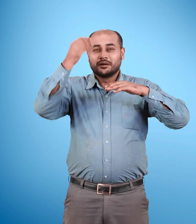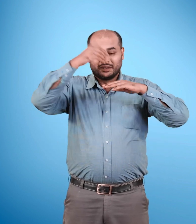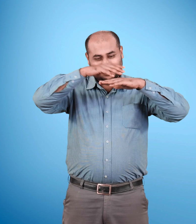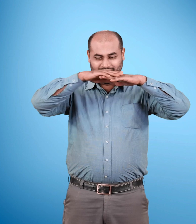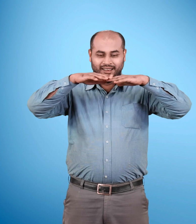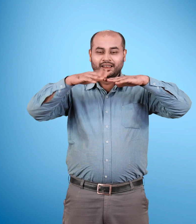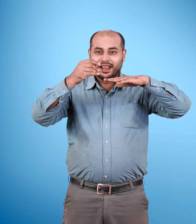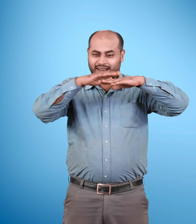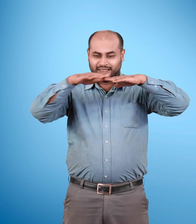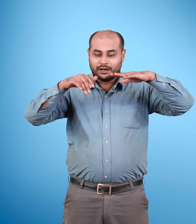groundwater,